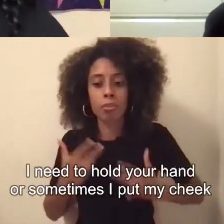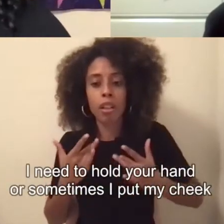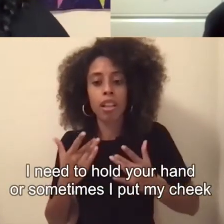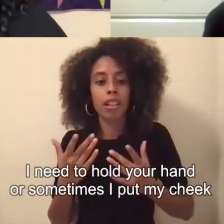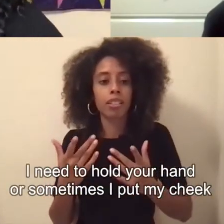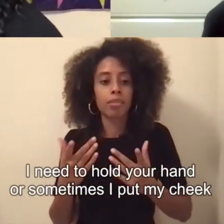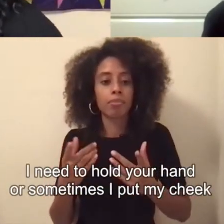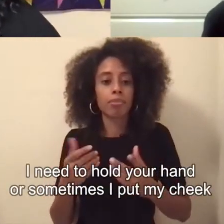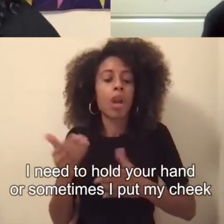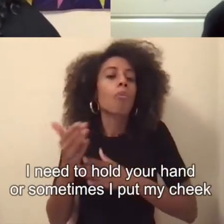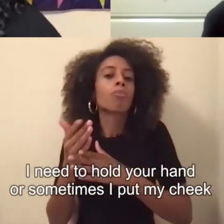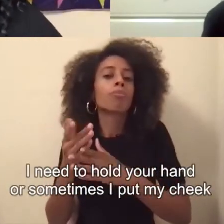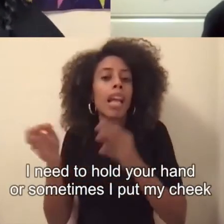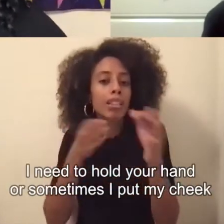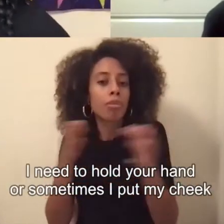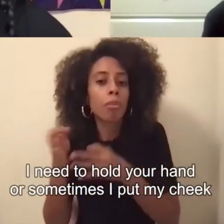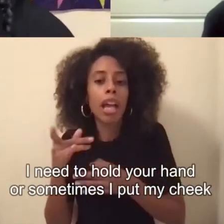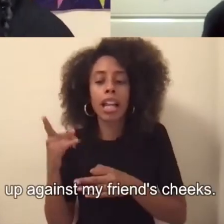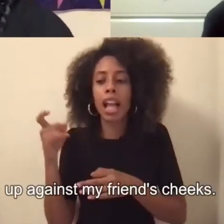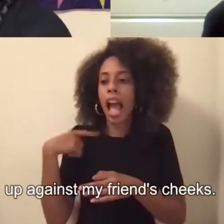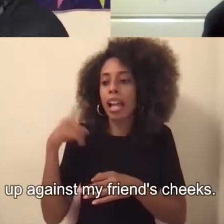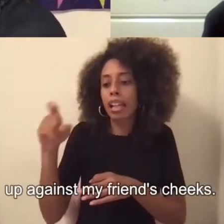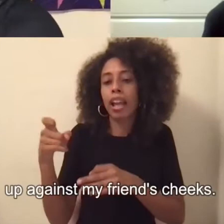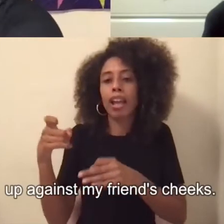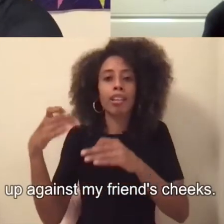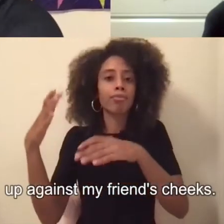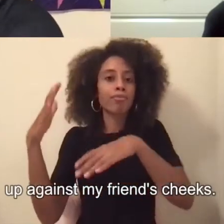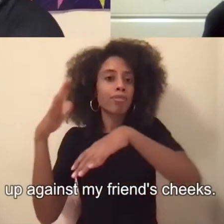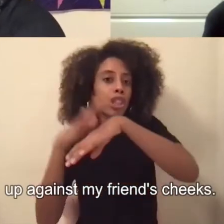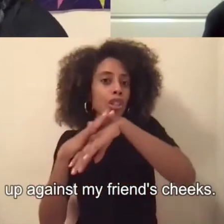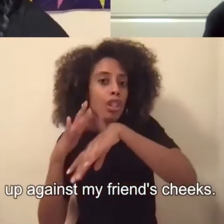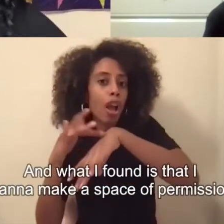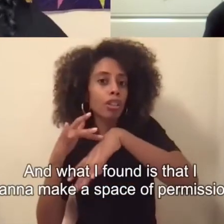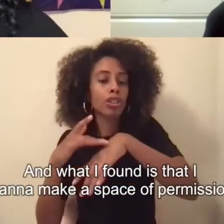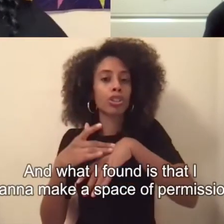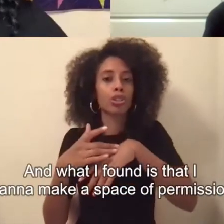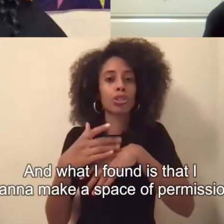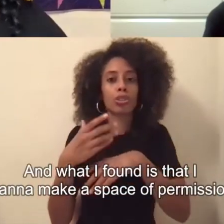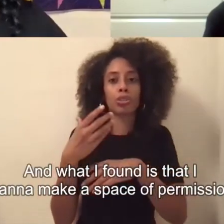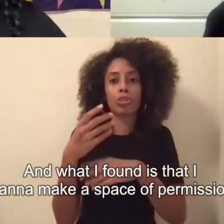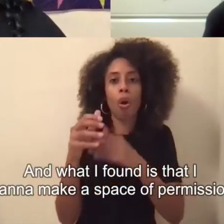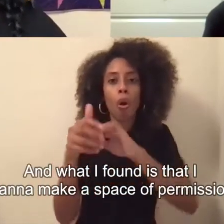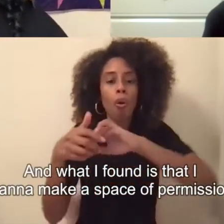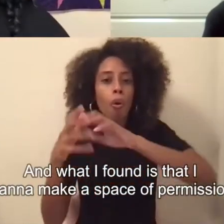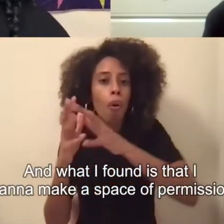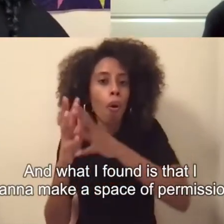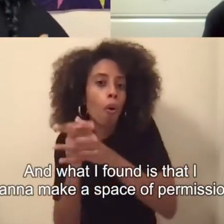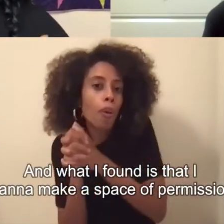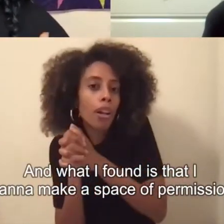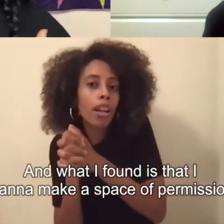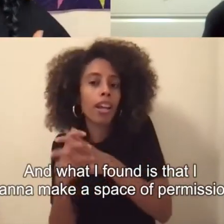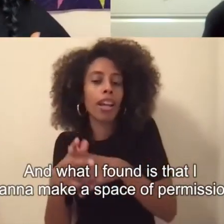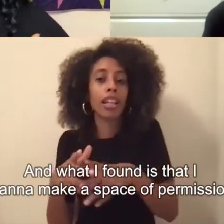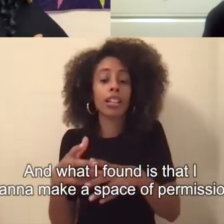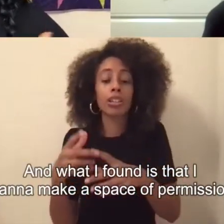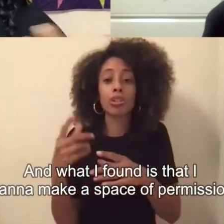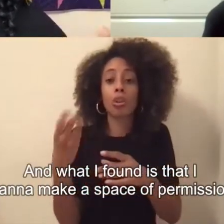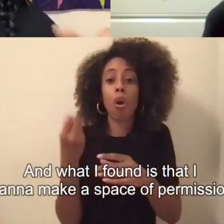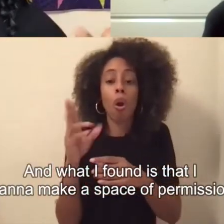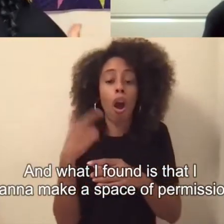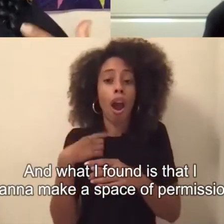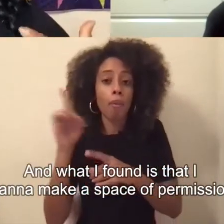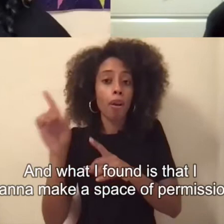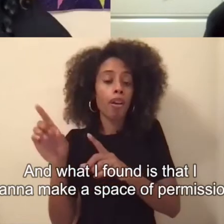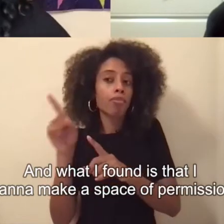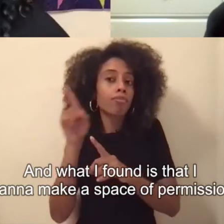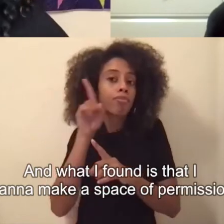Or sometimes I will, I put my cheek up against my friend's cheeks. And what I found is that I